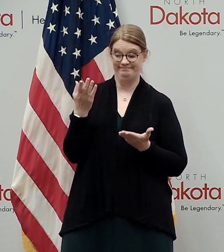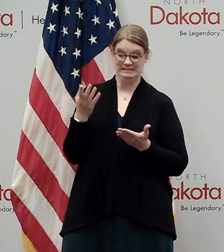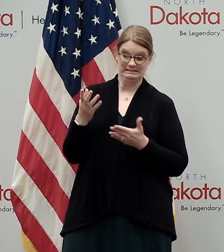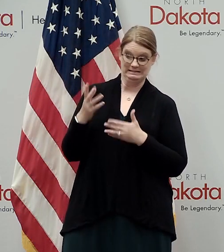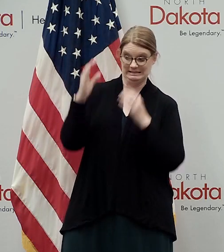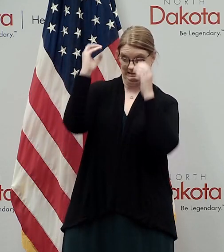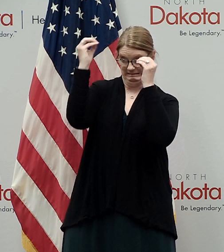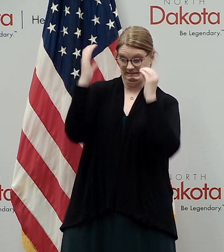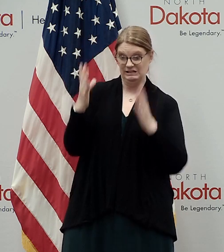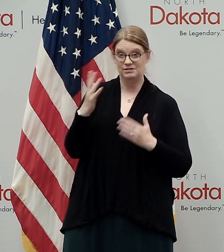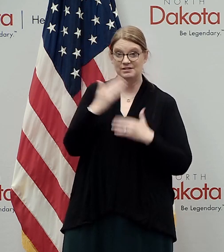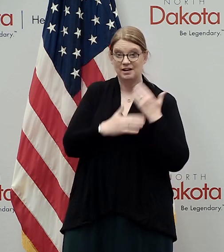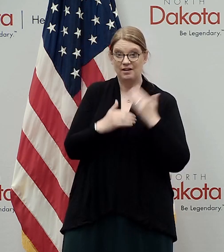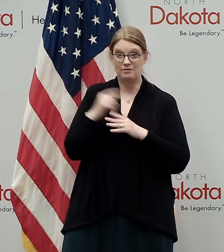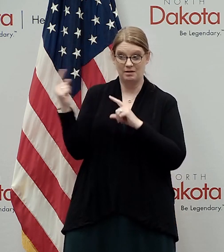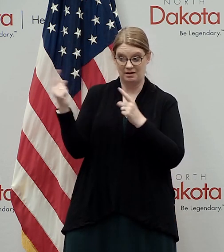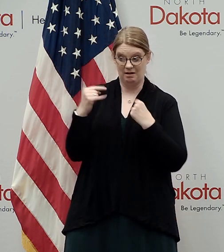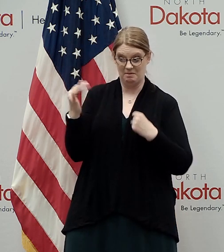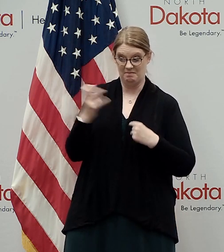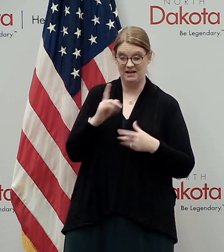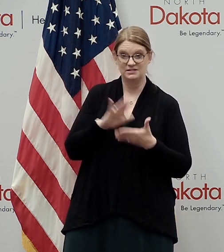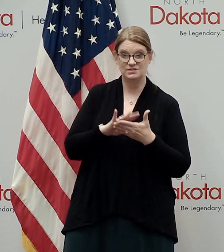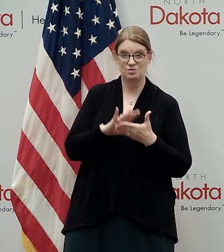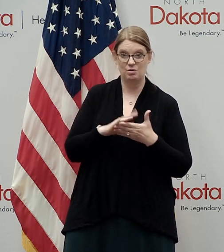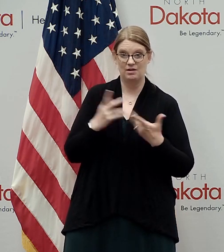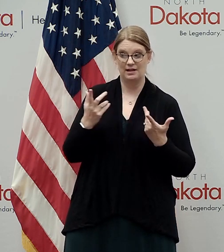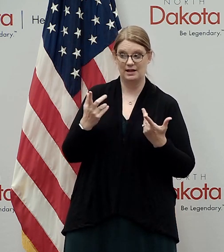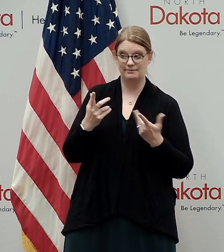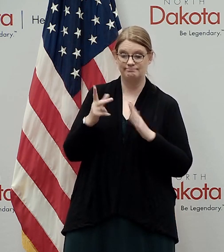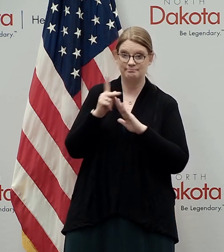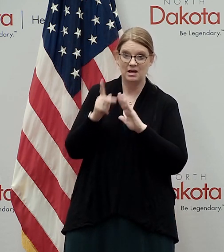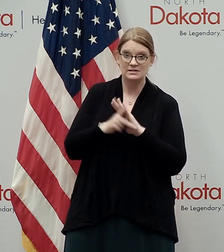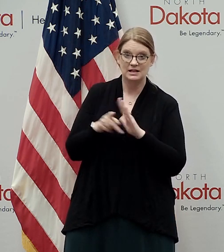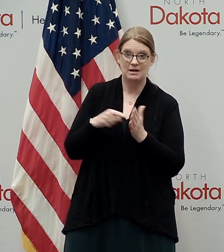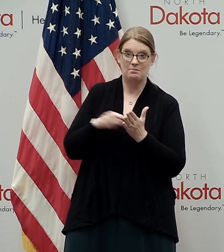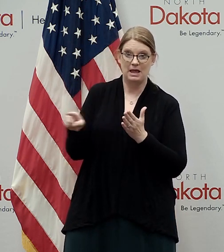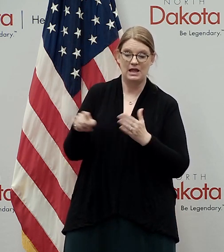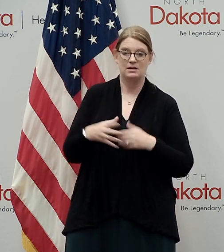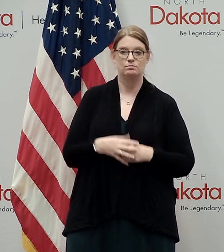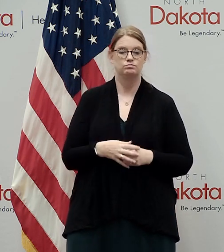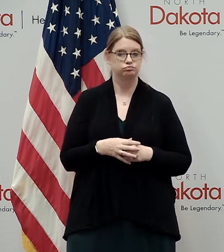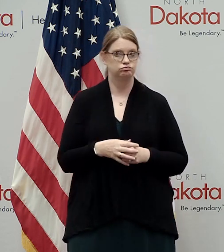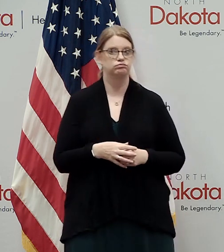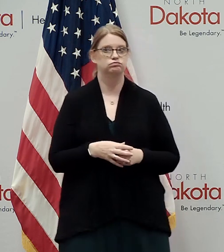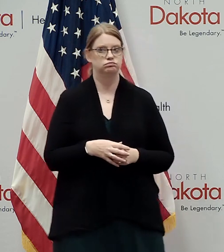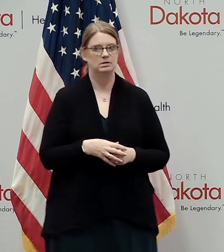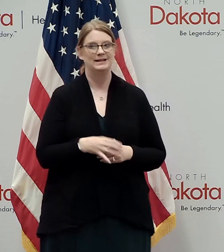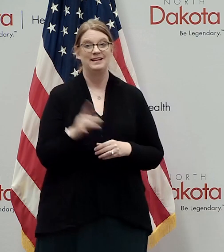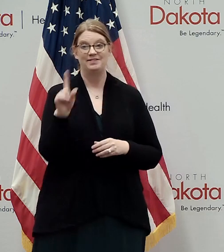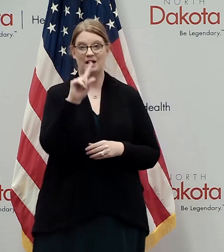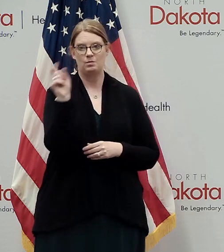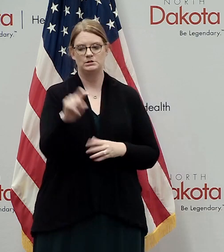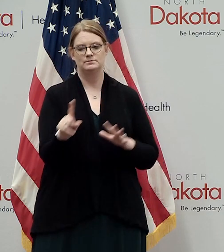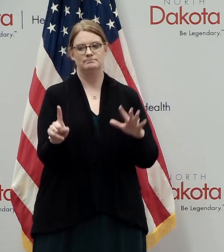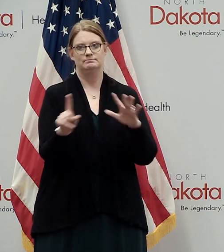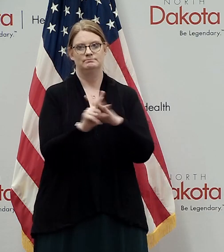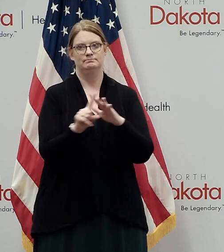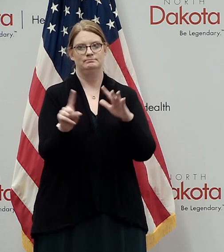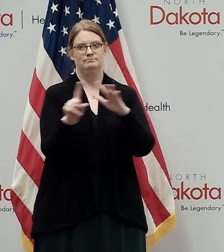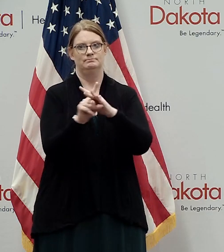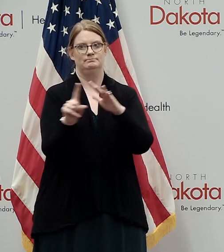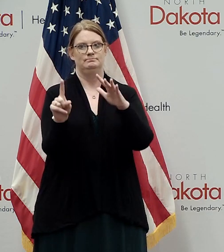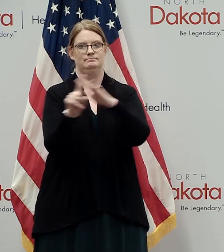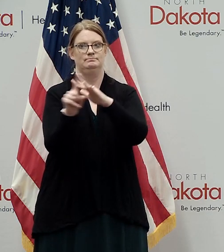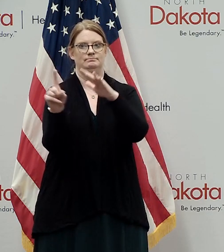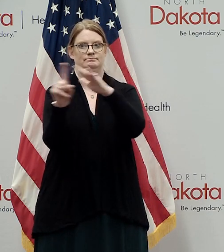feel comfortable returning to school yet, and what's the policy about paying them? That has been a very common and frequent question. And again, that's where Work as One, whole of